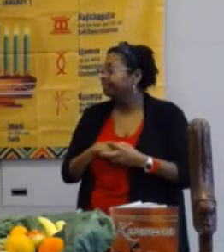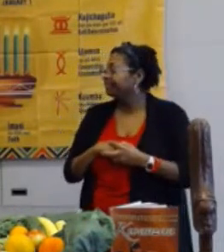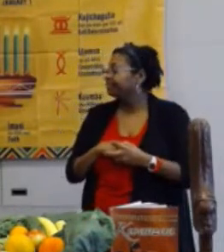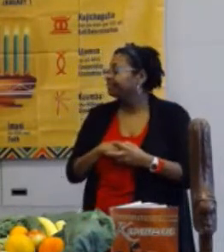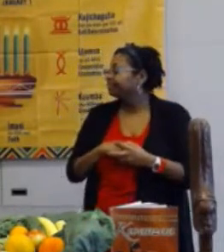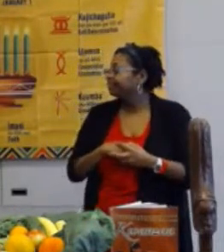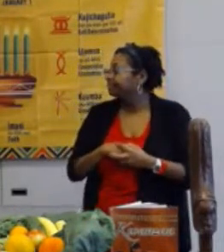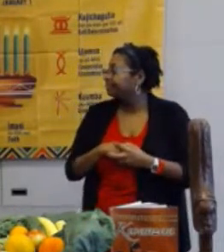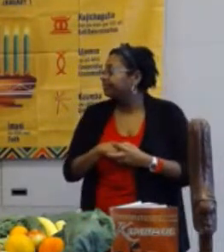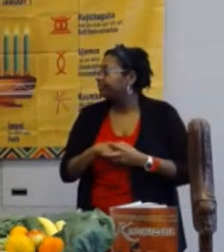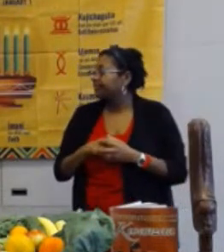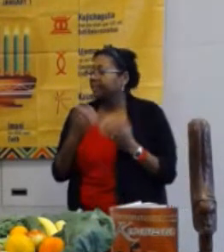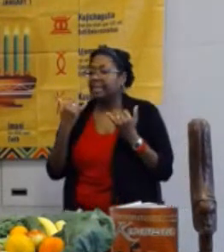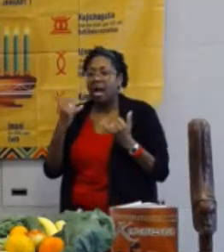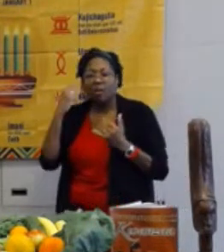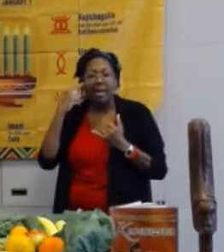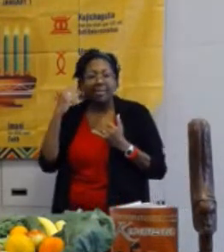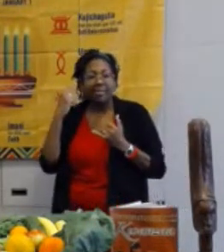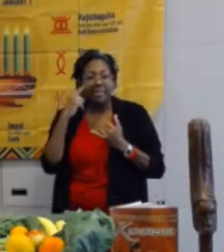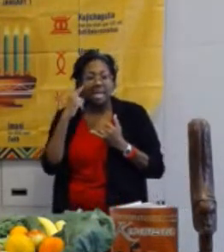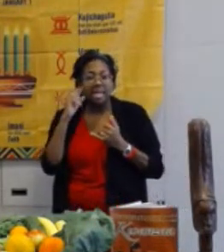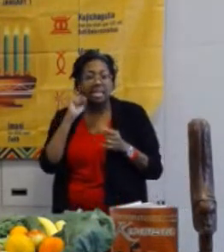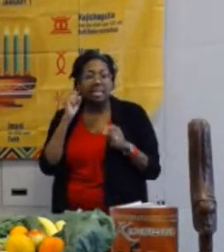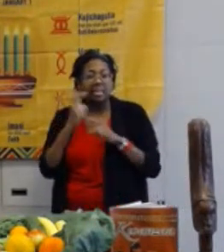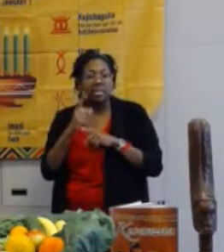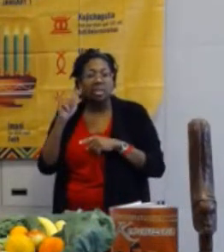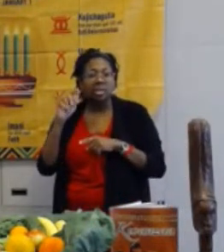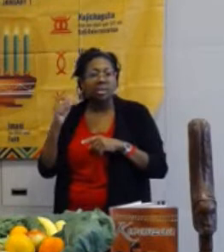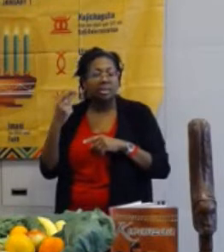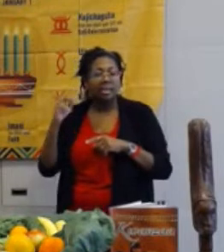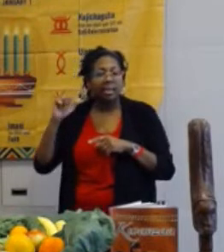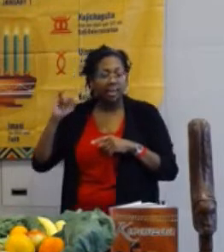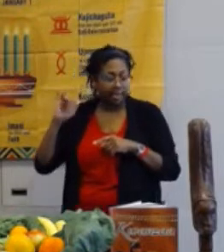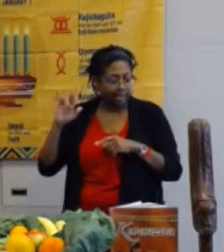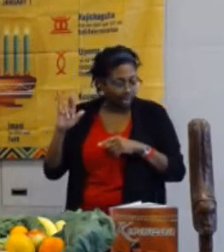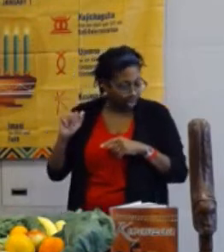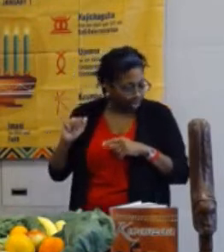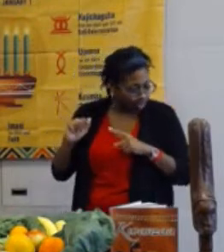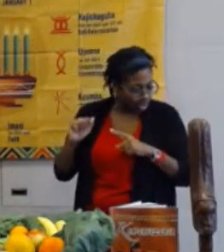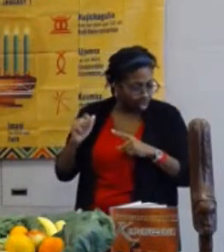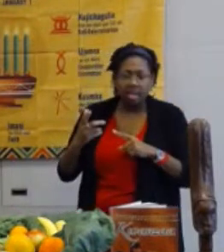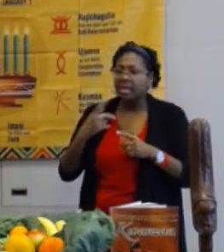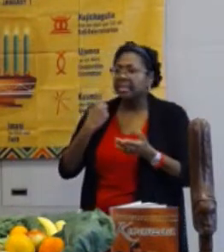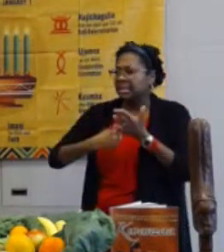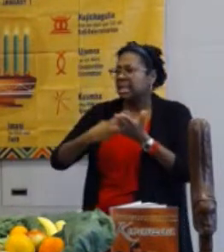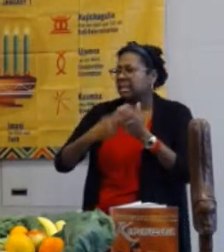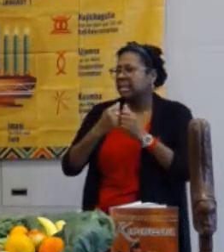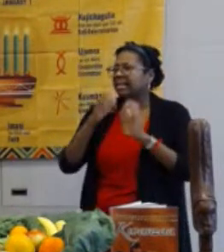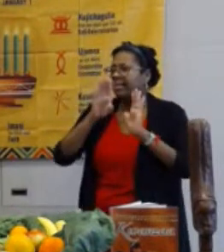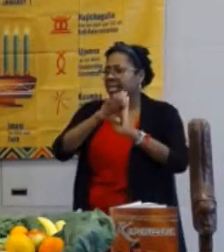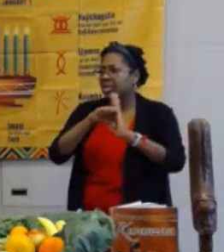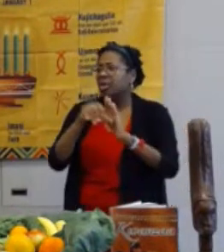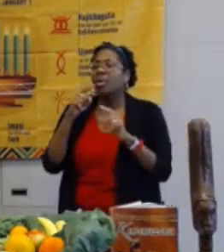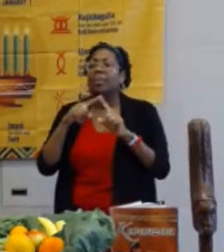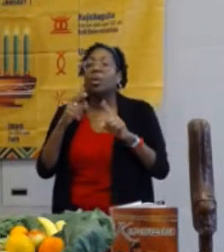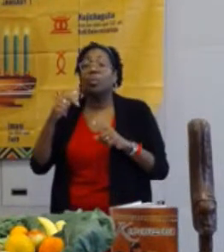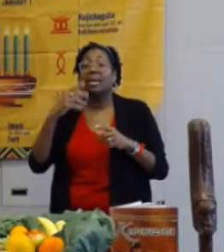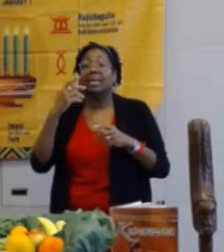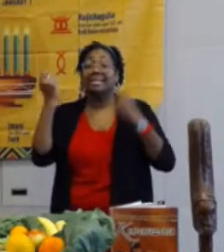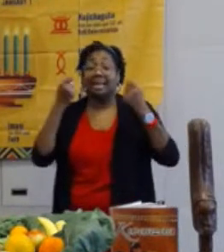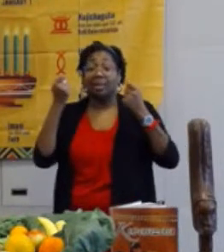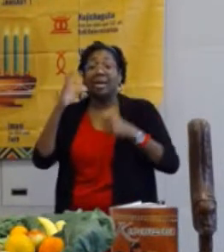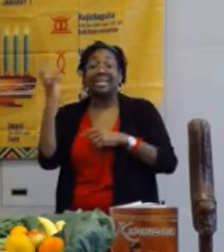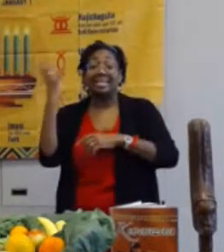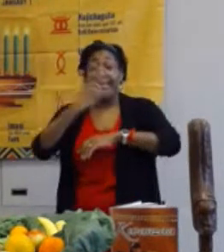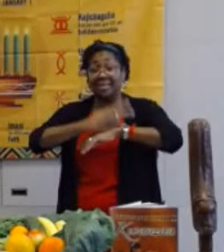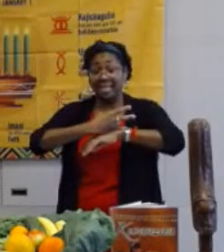Now, I think Sister Tahira covered this in her video, I'm not certain, but Kwanzaa is celebrated 7 days. We